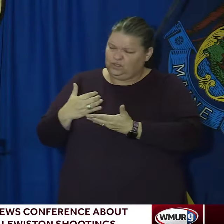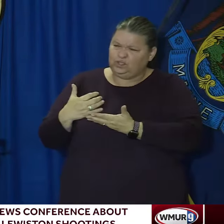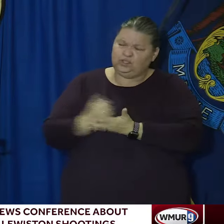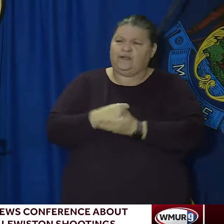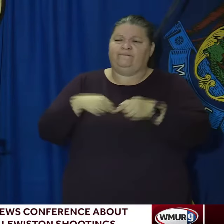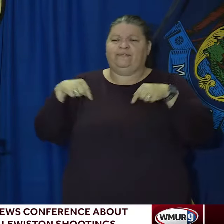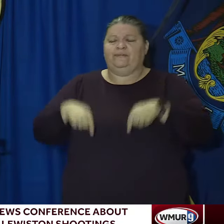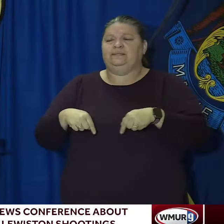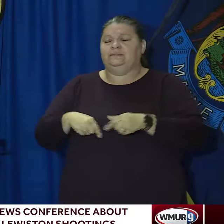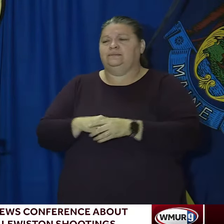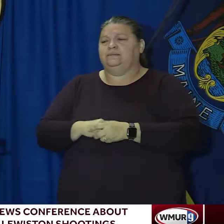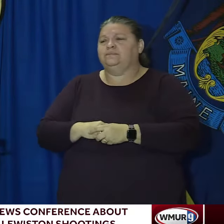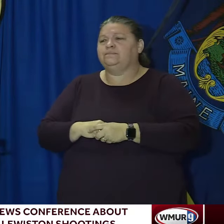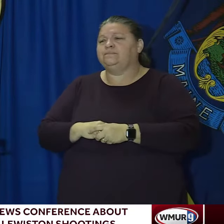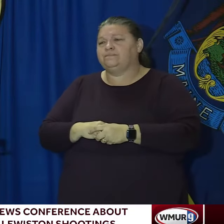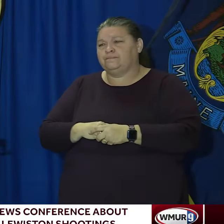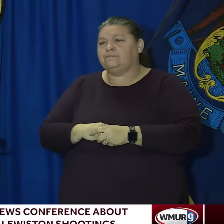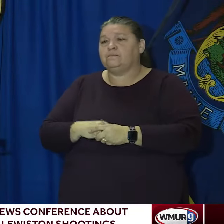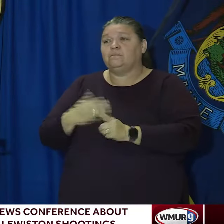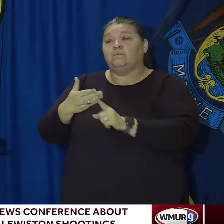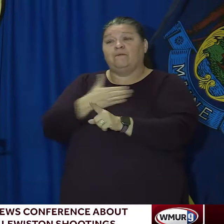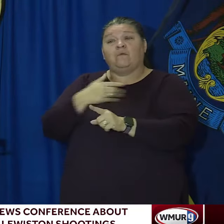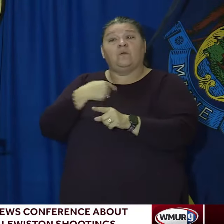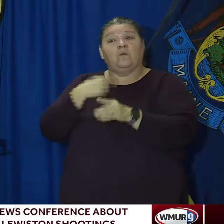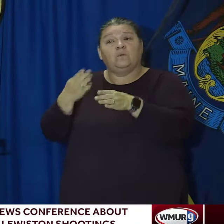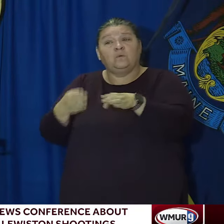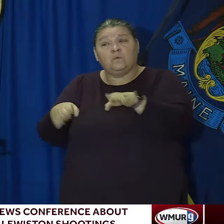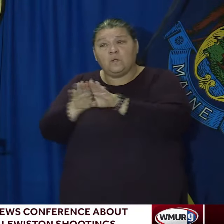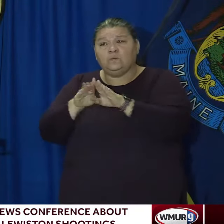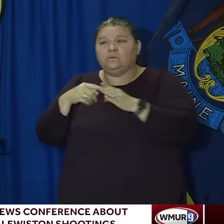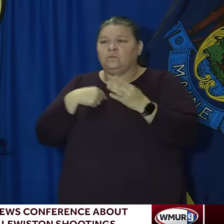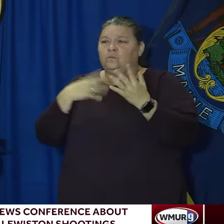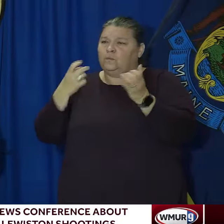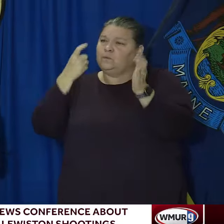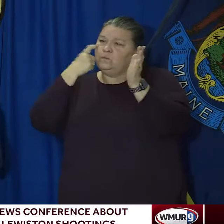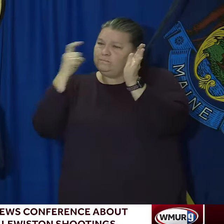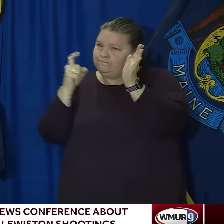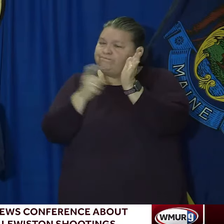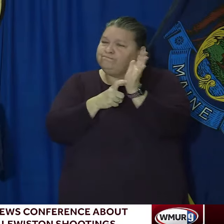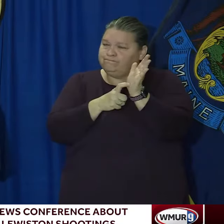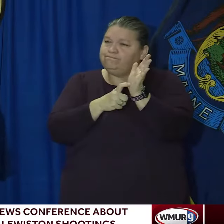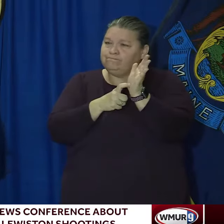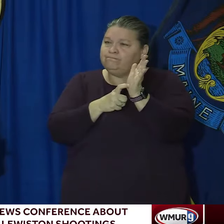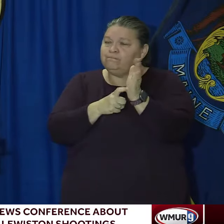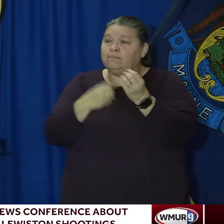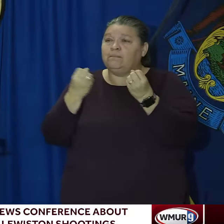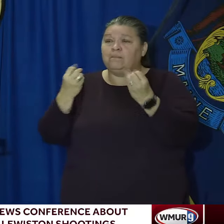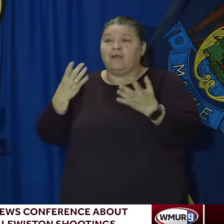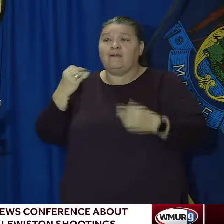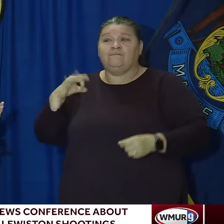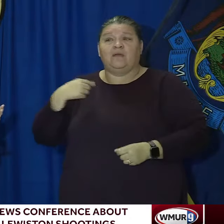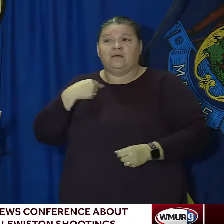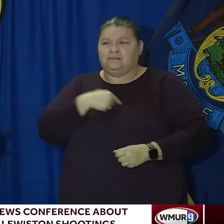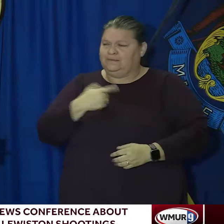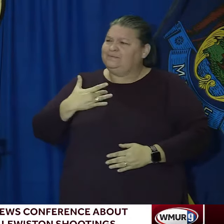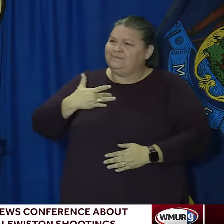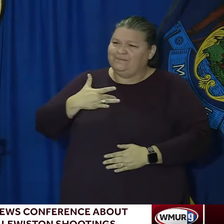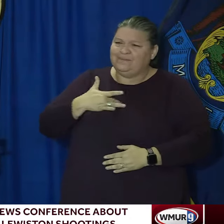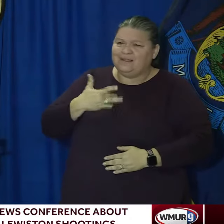And now, before I close, I want to acknowledge that many of us have been feeling a wide range of